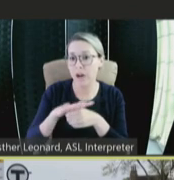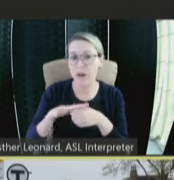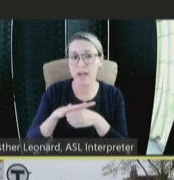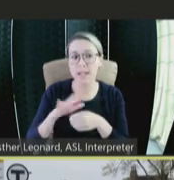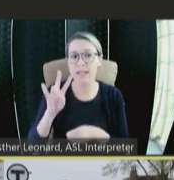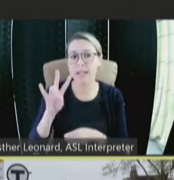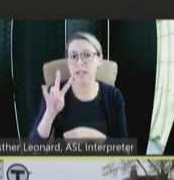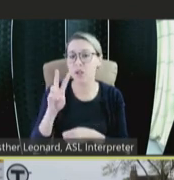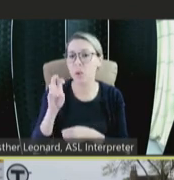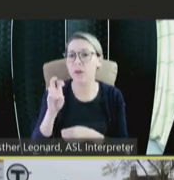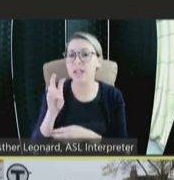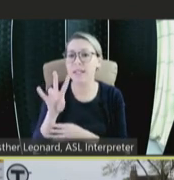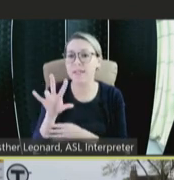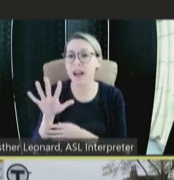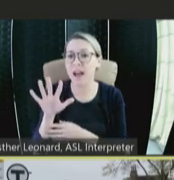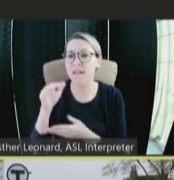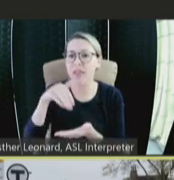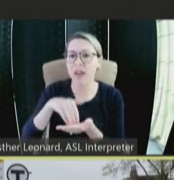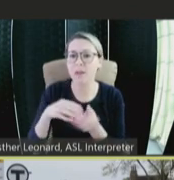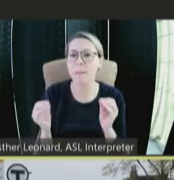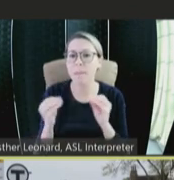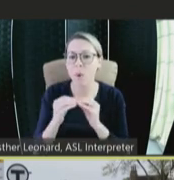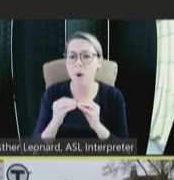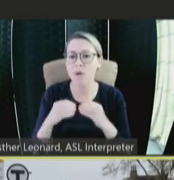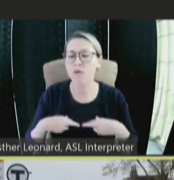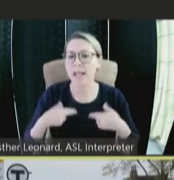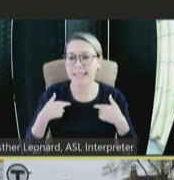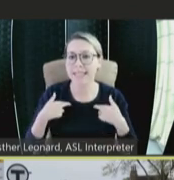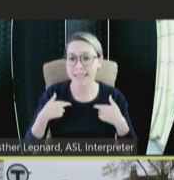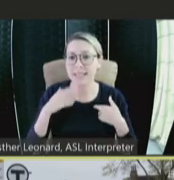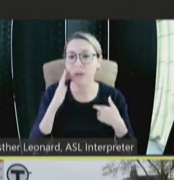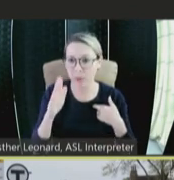275,000 more residents than the existing network.